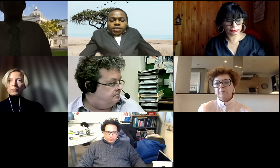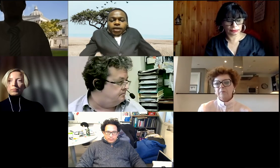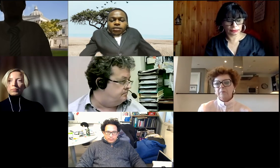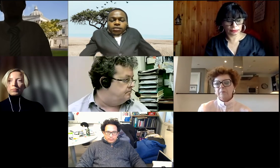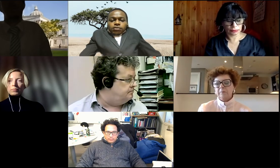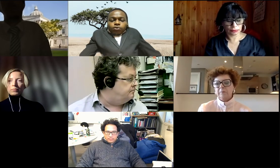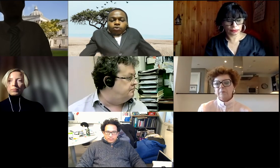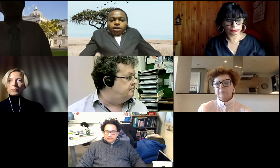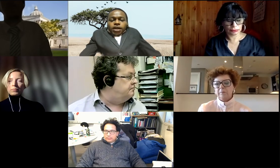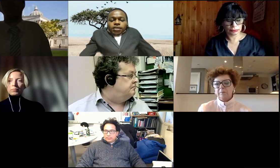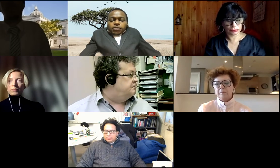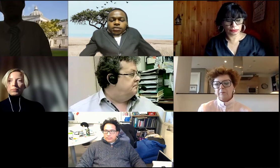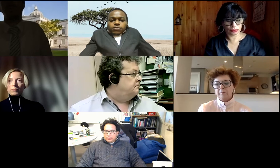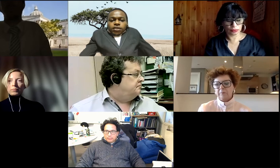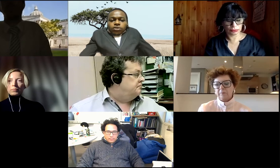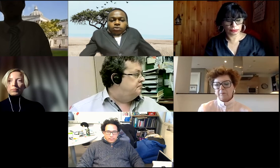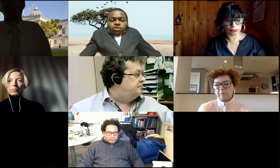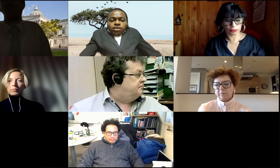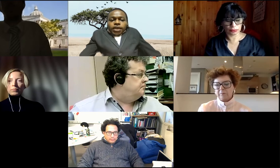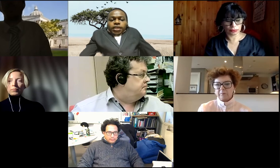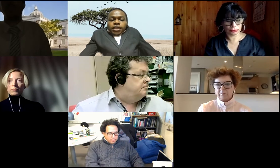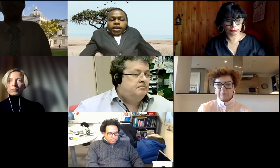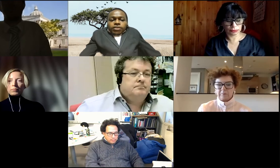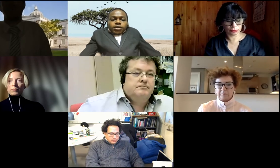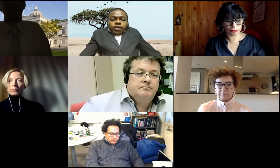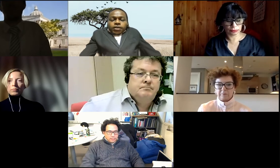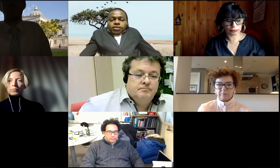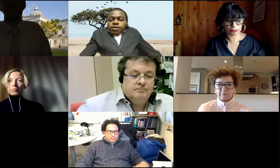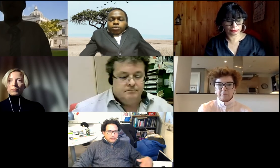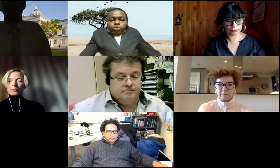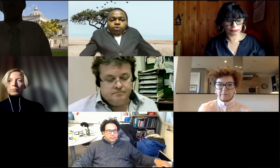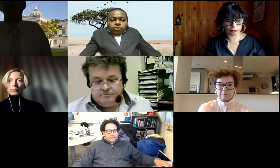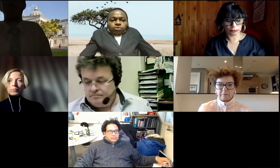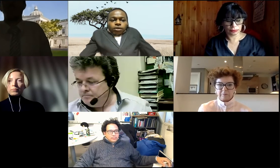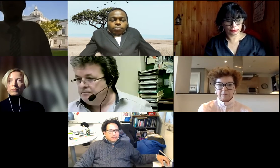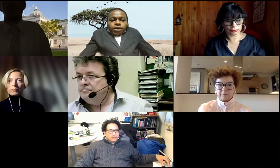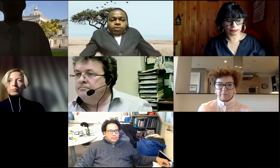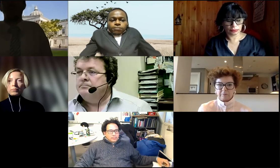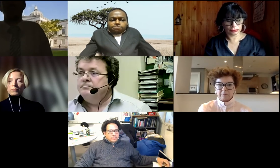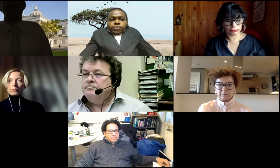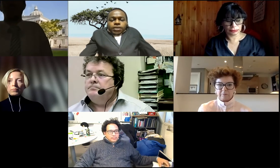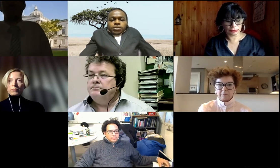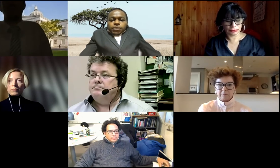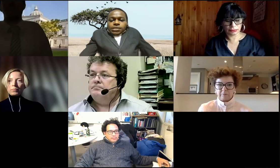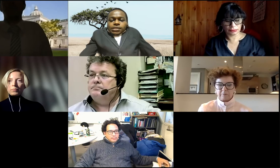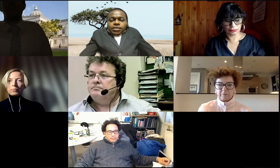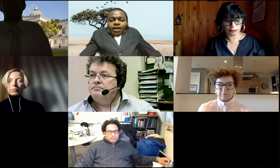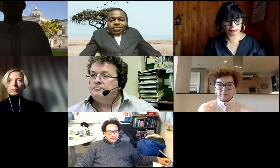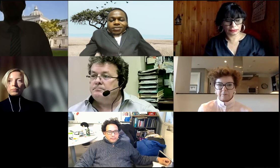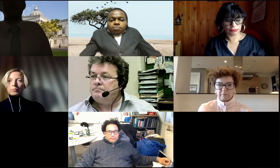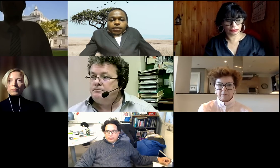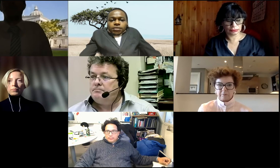as a catalyst for assistive technology. The other example I wanted to talk about is basically